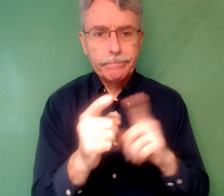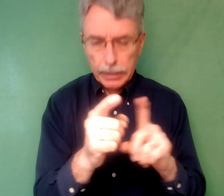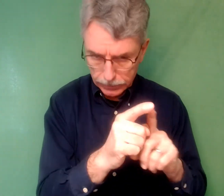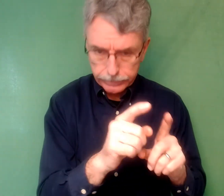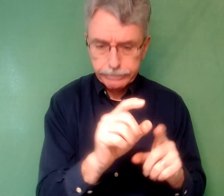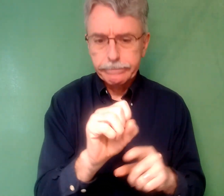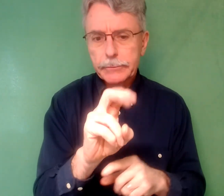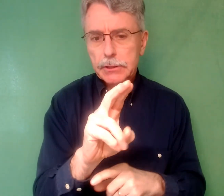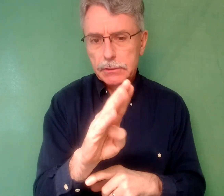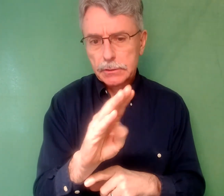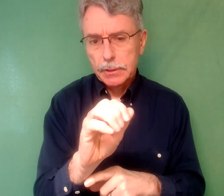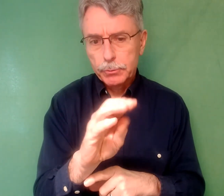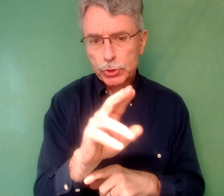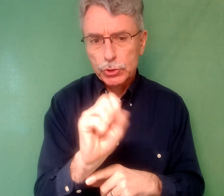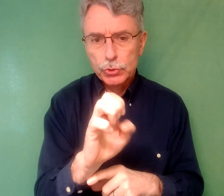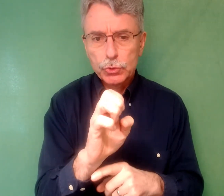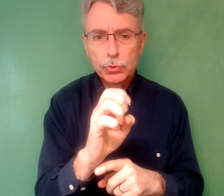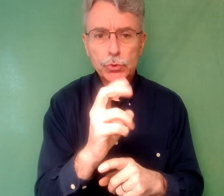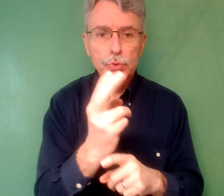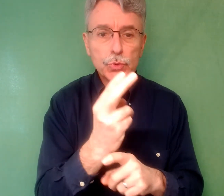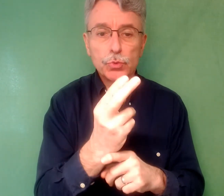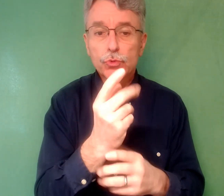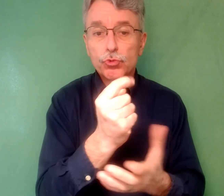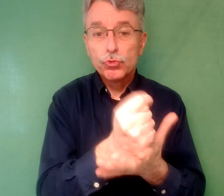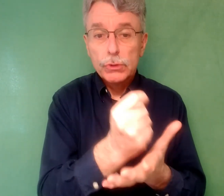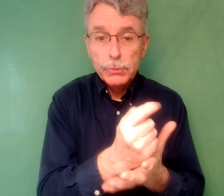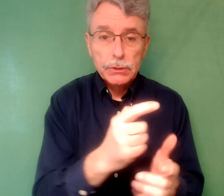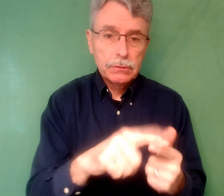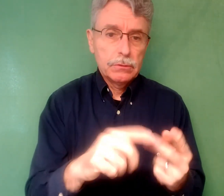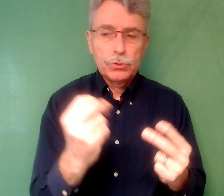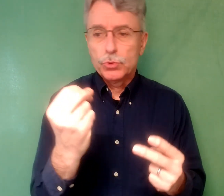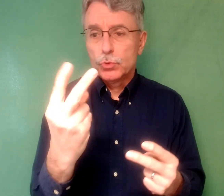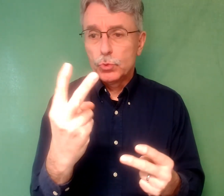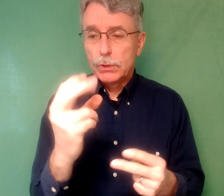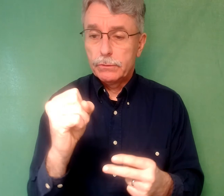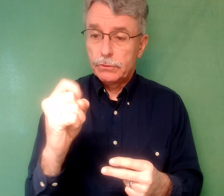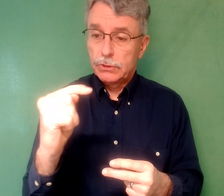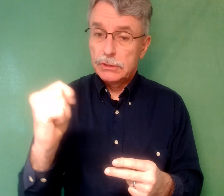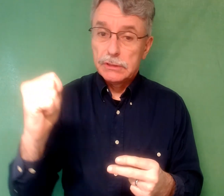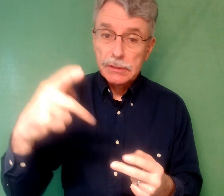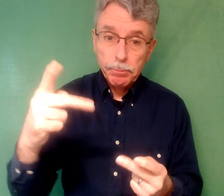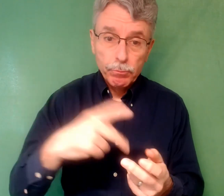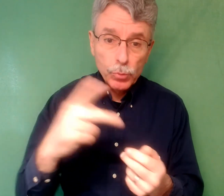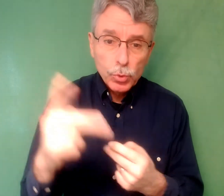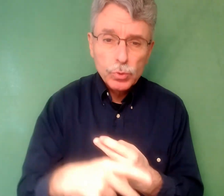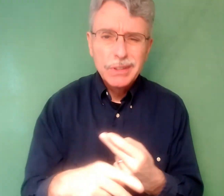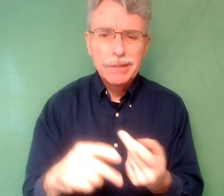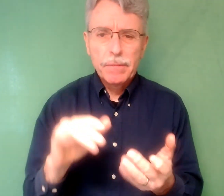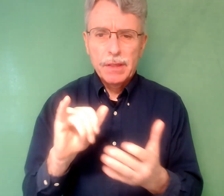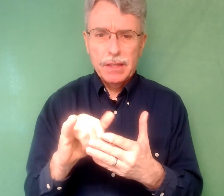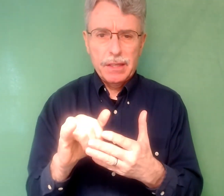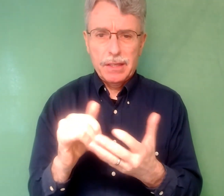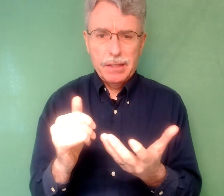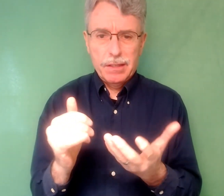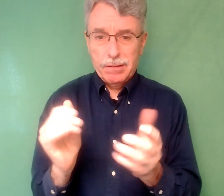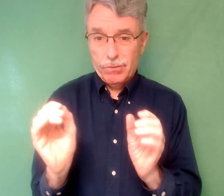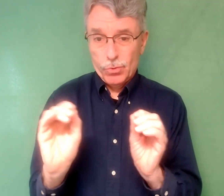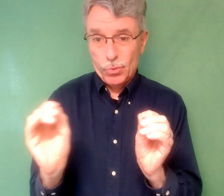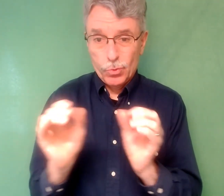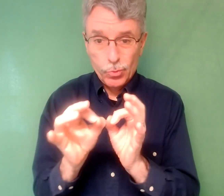Joseph Hurd, a man who was deaf and mentally ill, who was unlawfully detained, denied communication access, and treated without